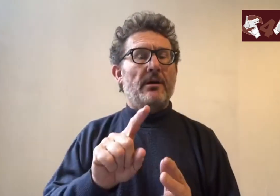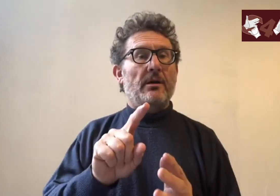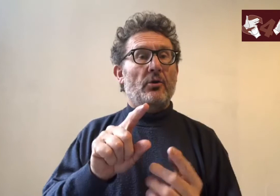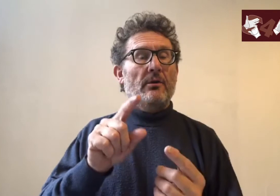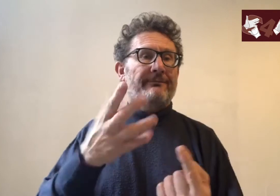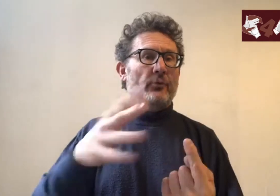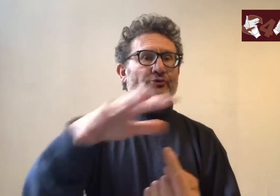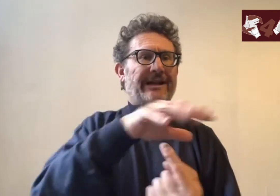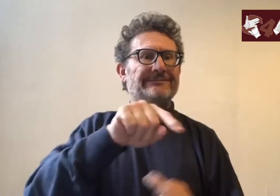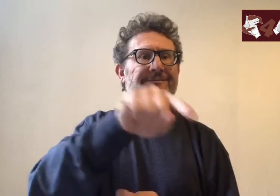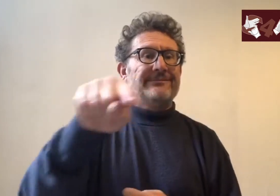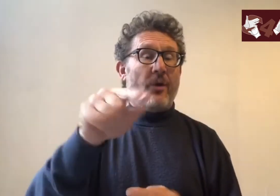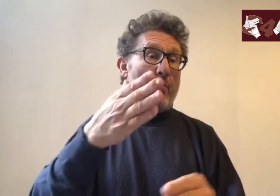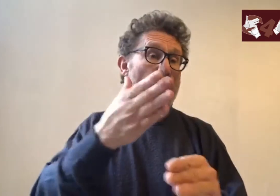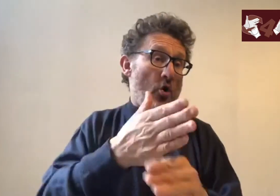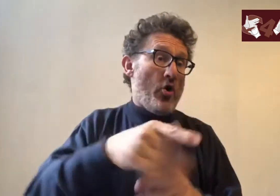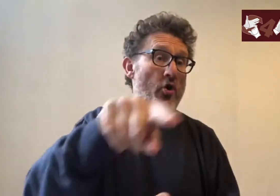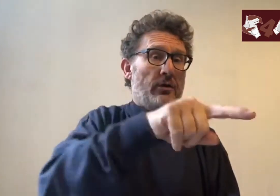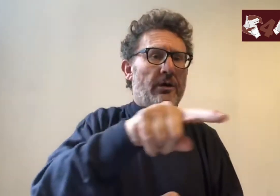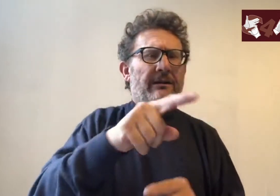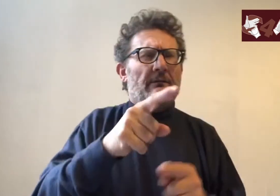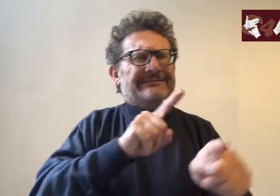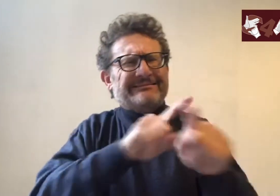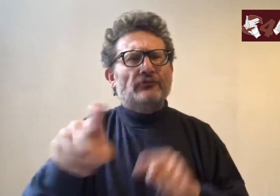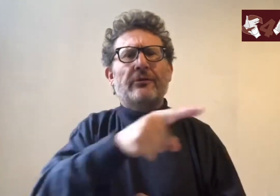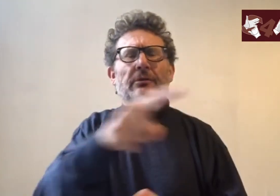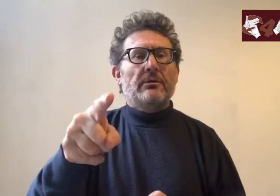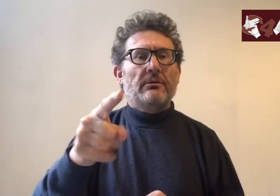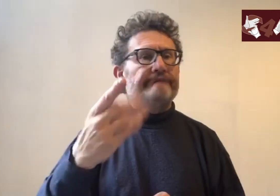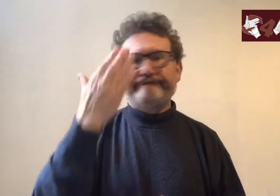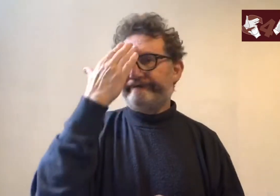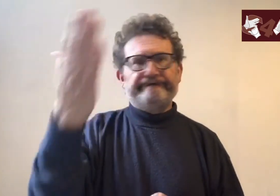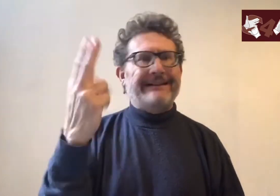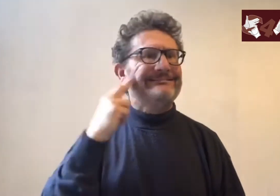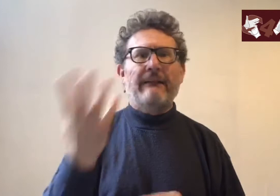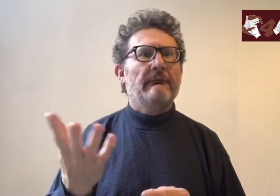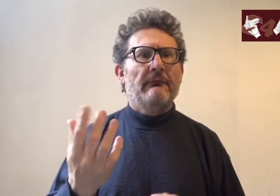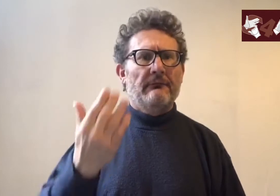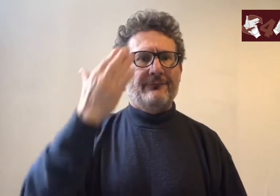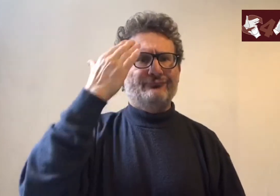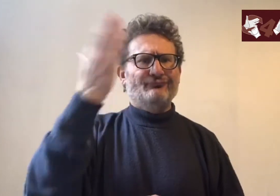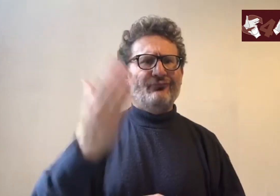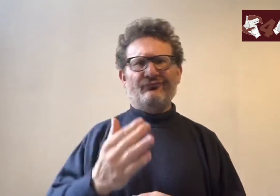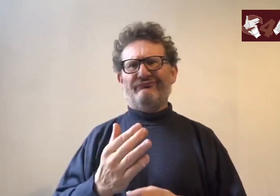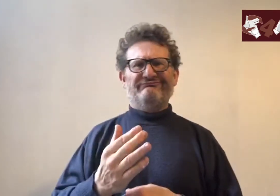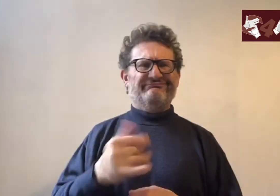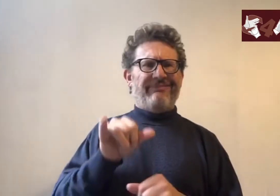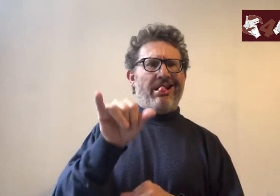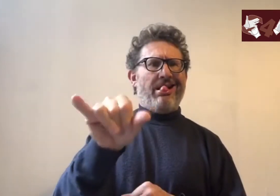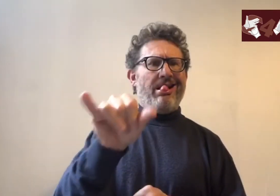that way. But the problem I have is society and the way they see things, because many of them don't consider